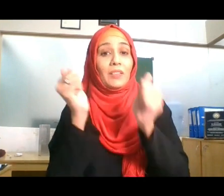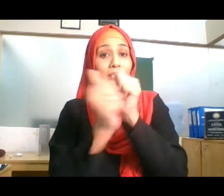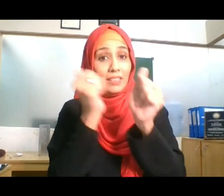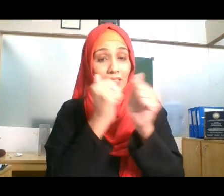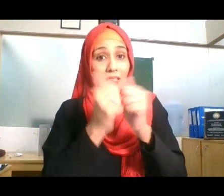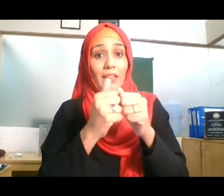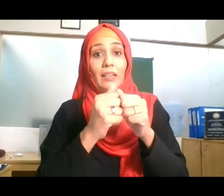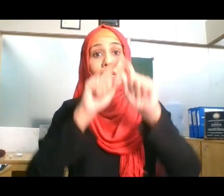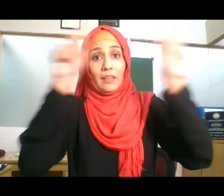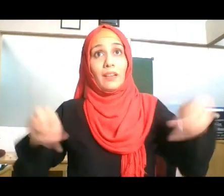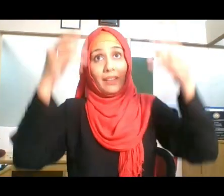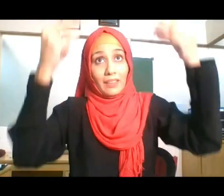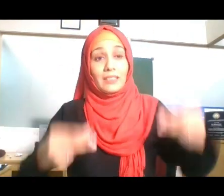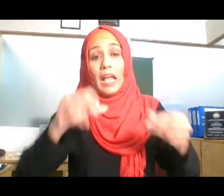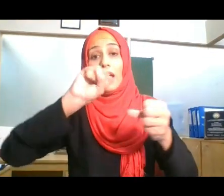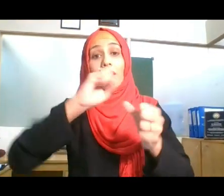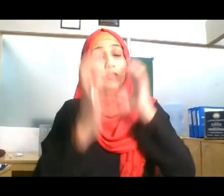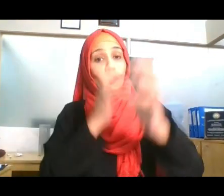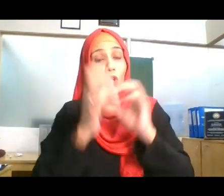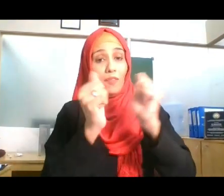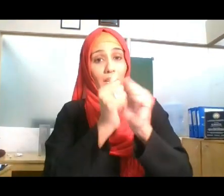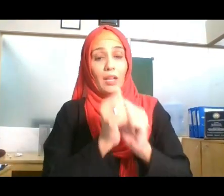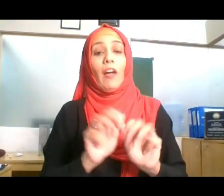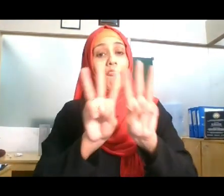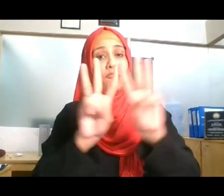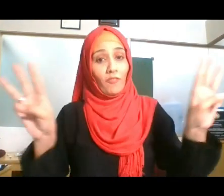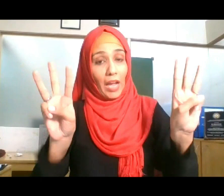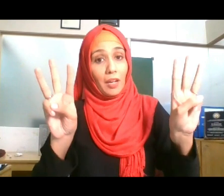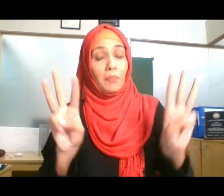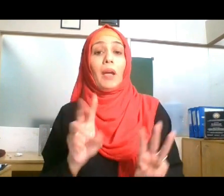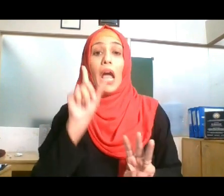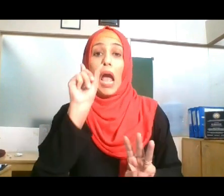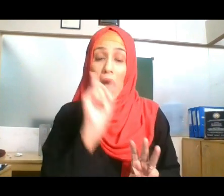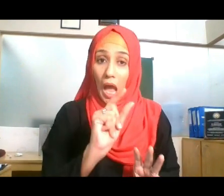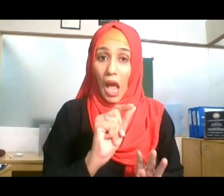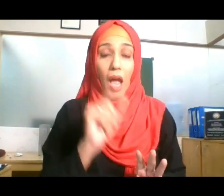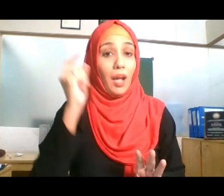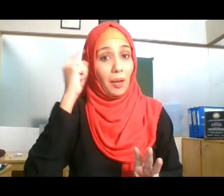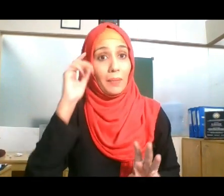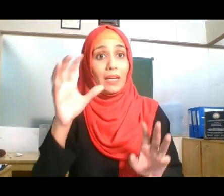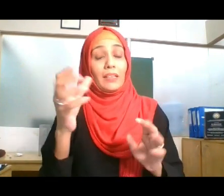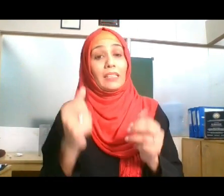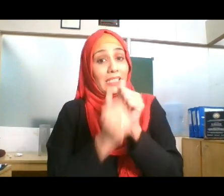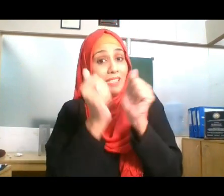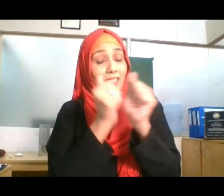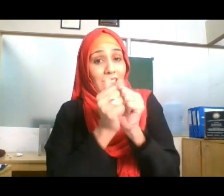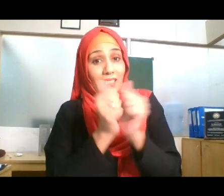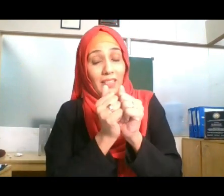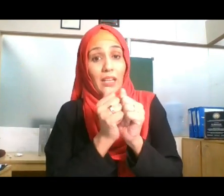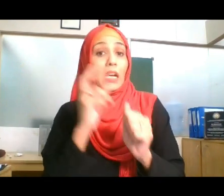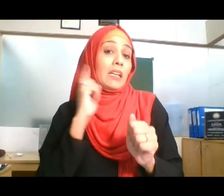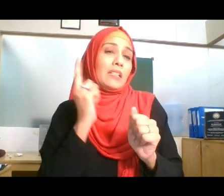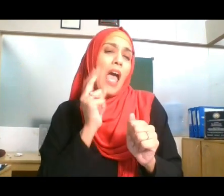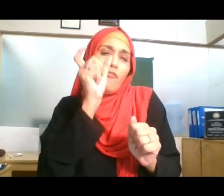reading software, but perhaps that website they're accessing doesn't describe their images, or a deaf person